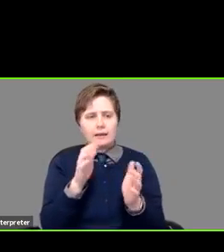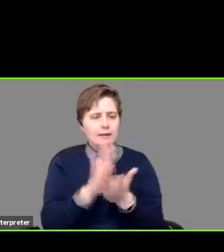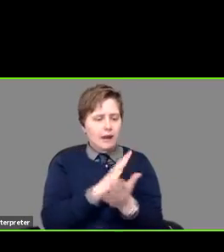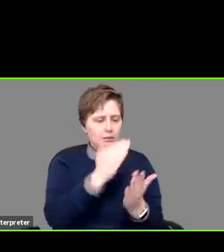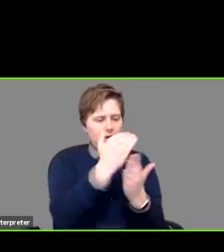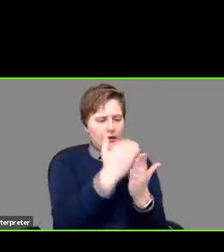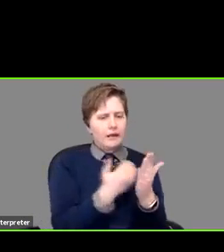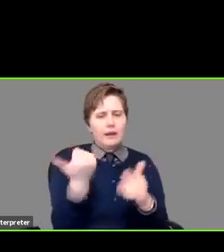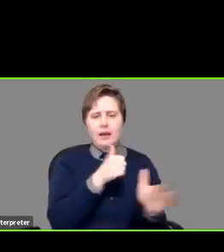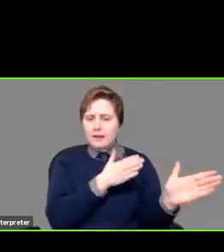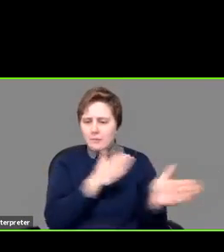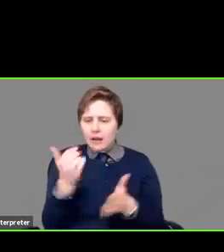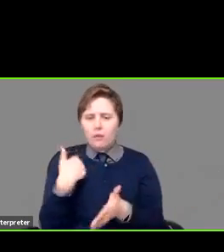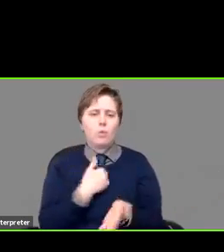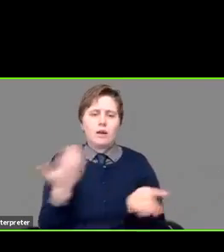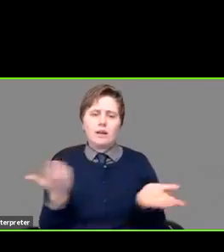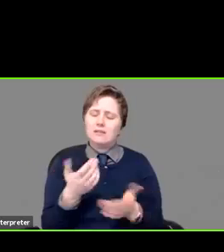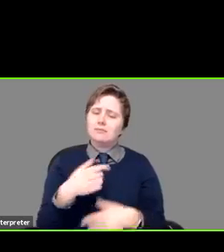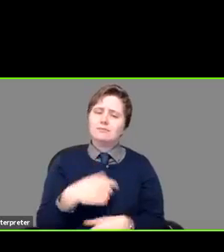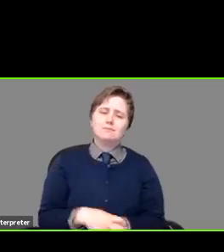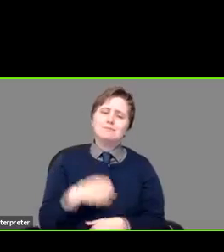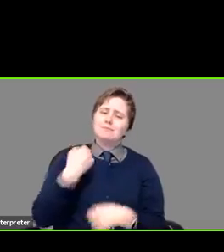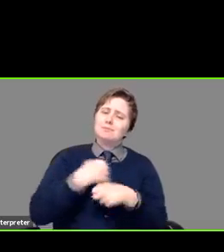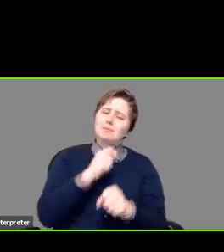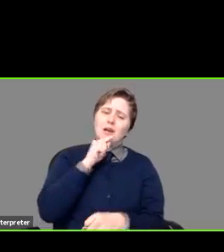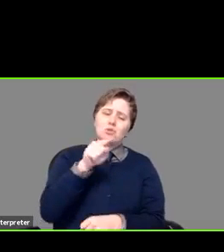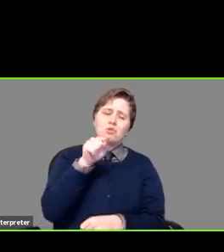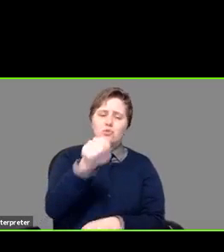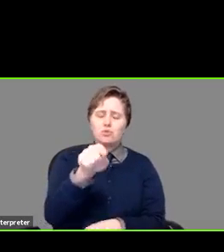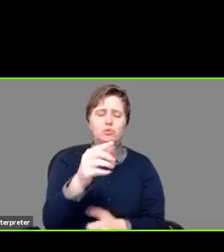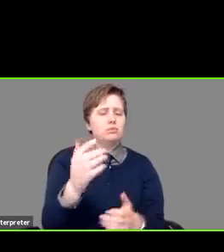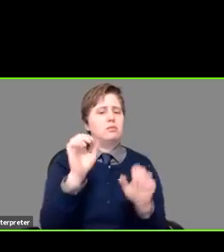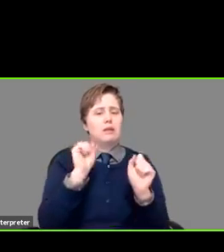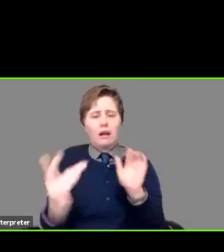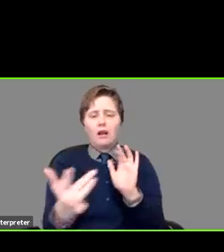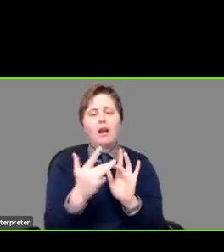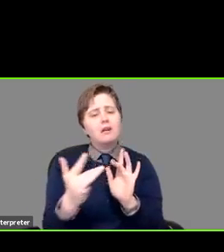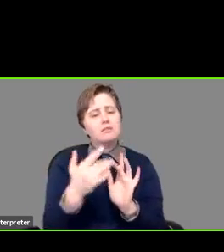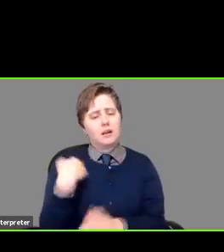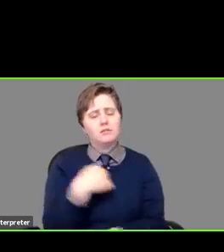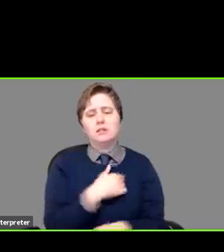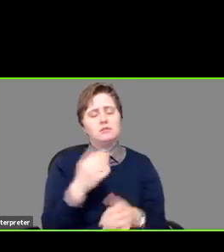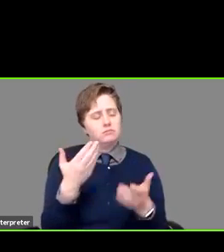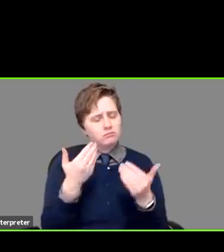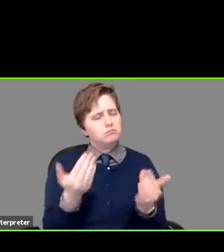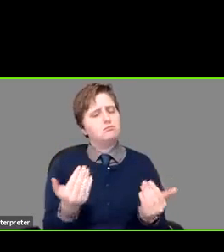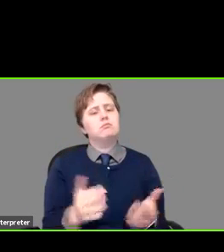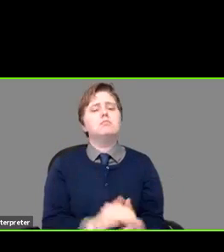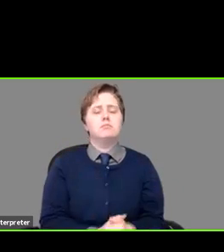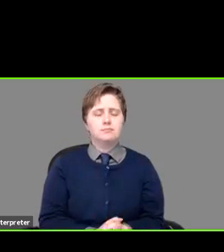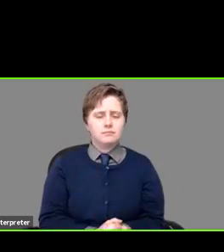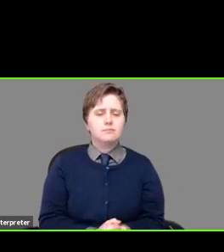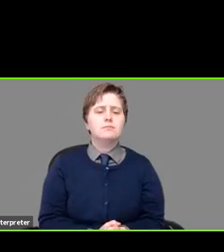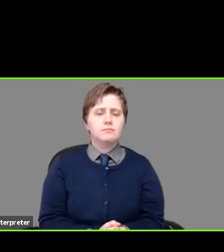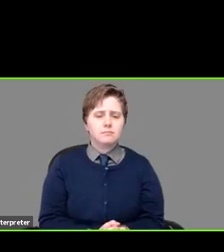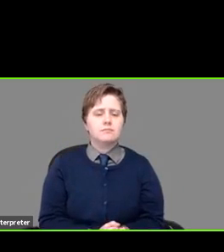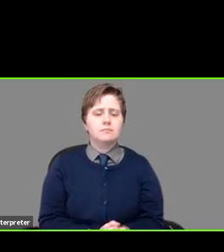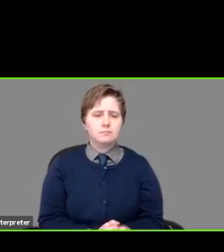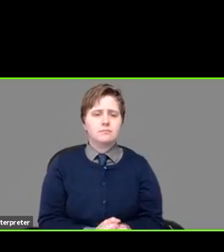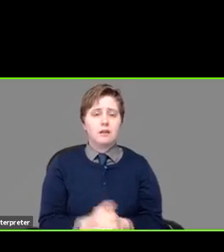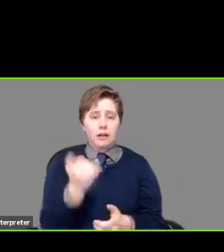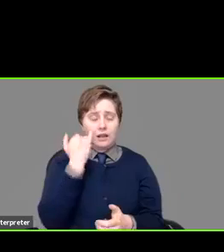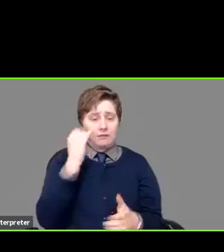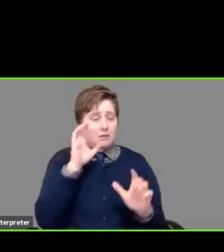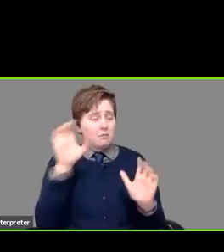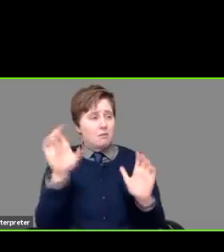planning. So please just make sure that you're able to contact us. And if we have the graphic